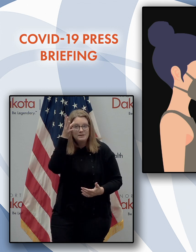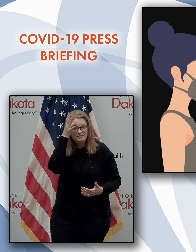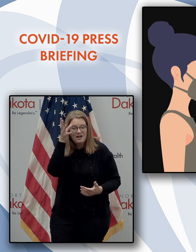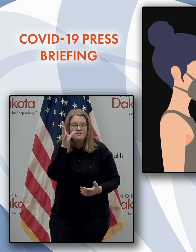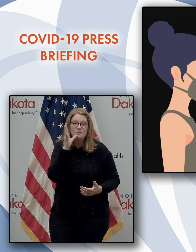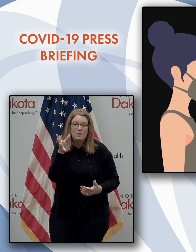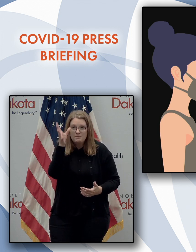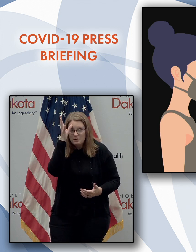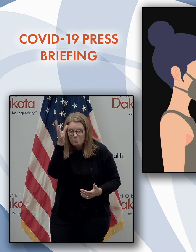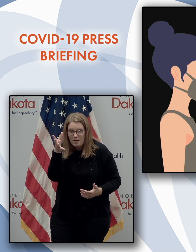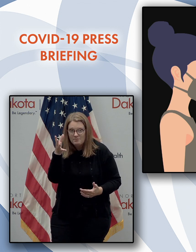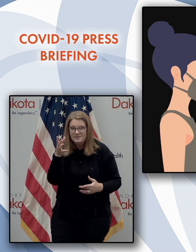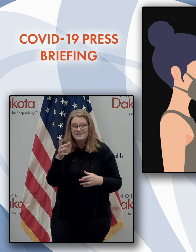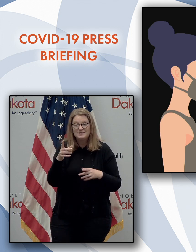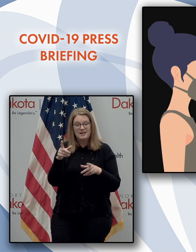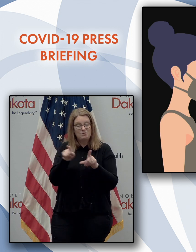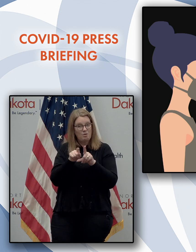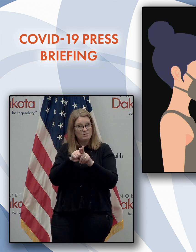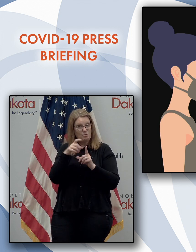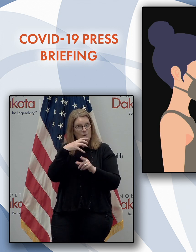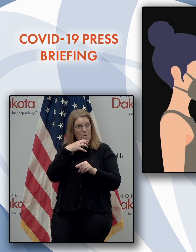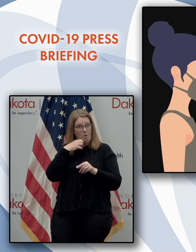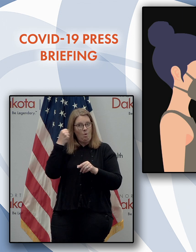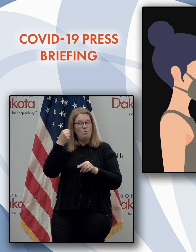grandparents, and elder members of the community.